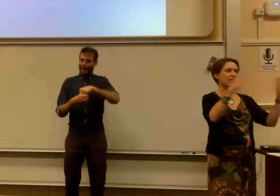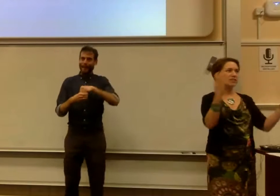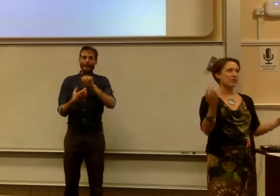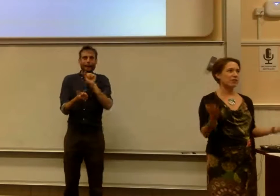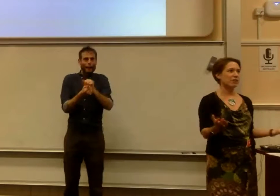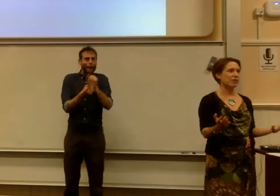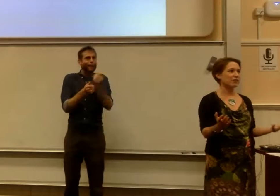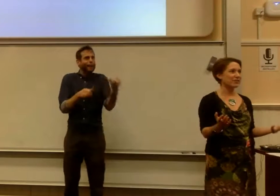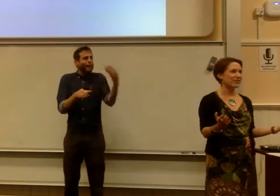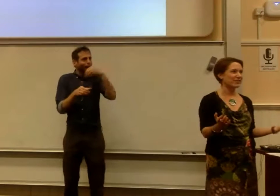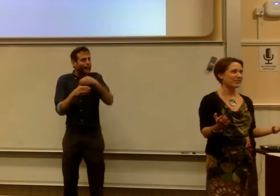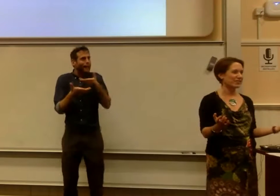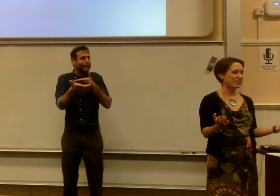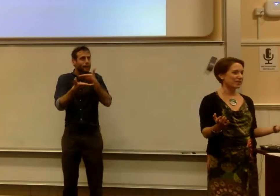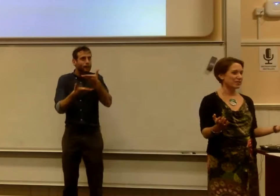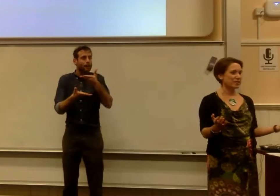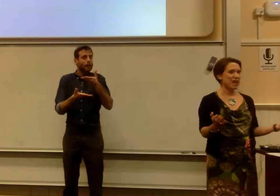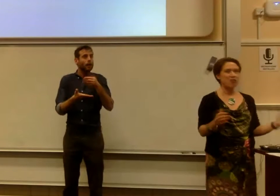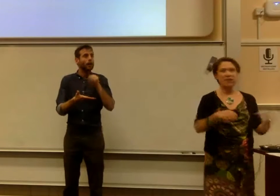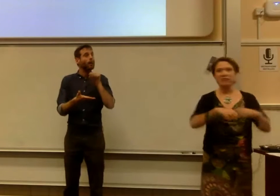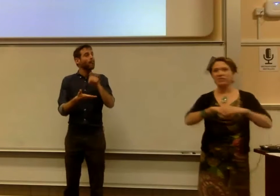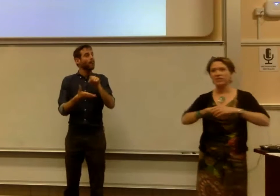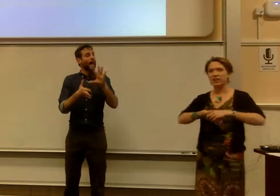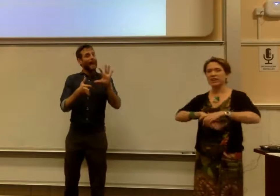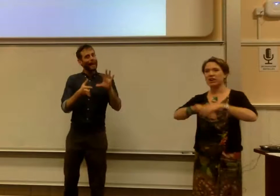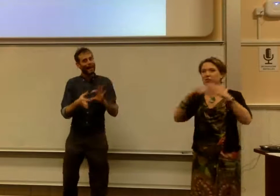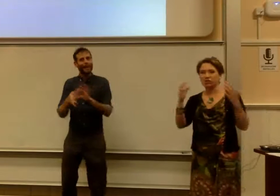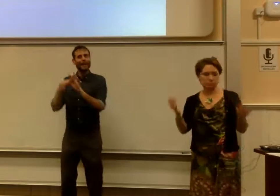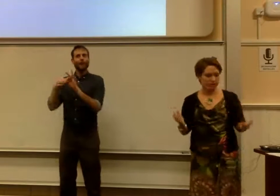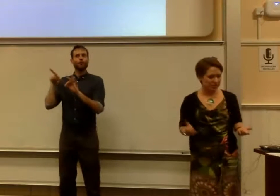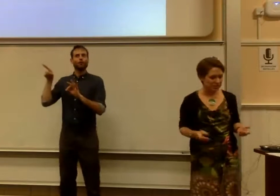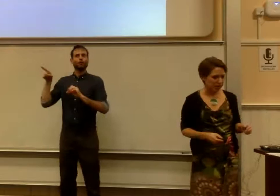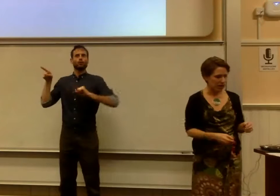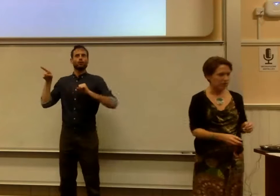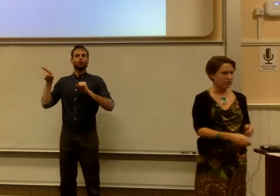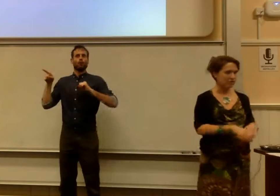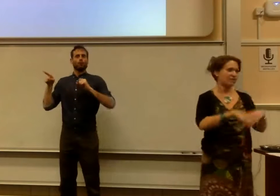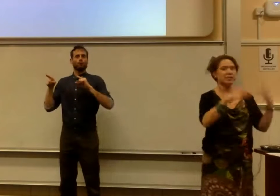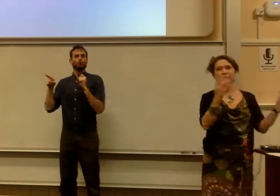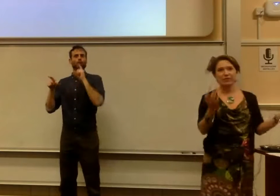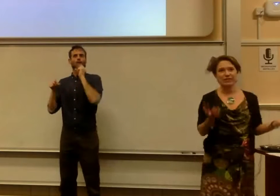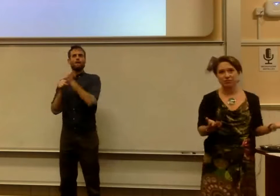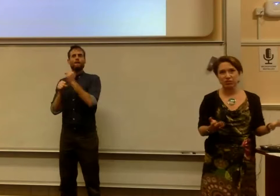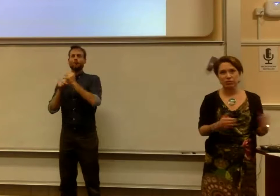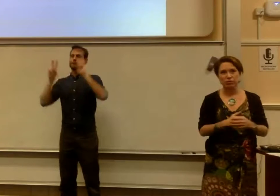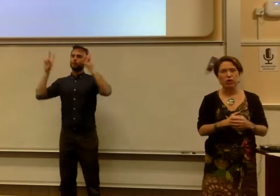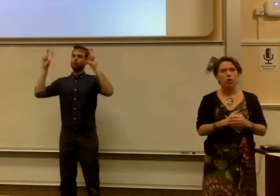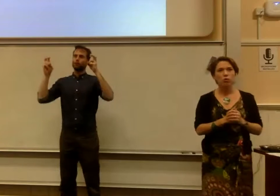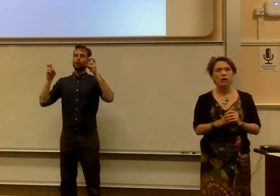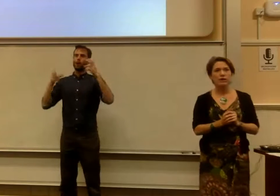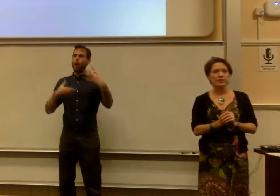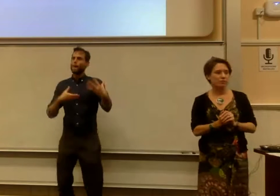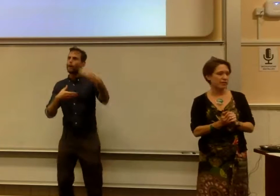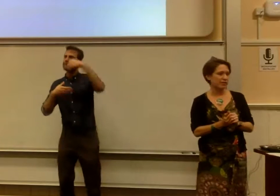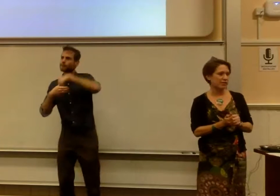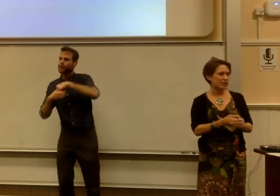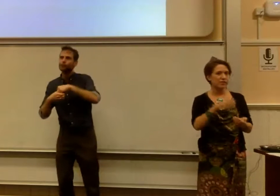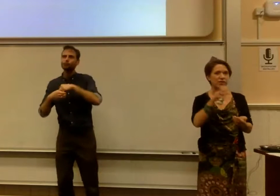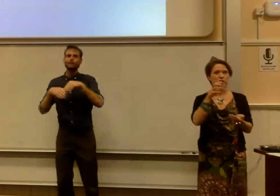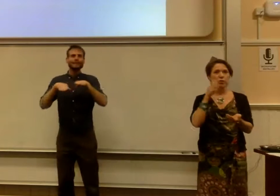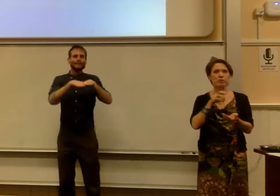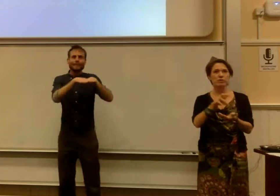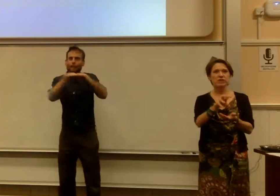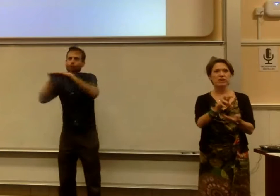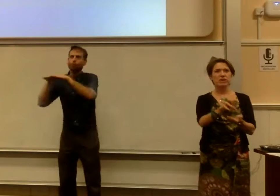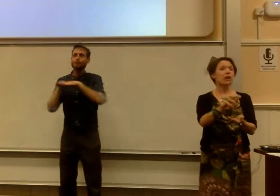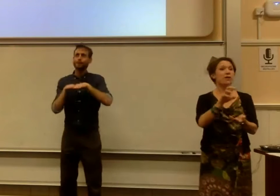around creating a fairer Scotland, around encouraging participation, democratic renewal, all kinds of things.